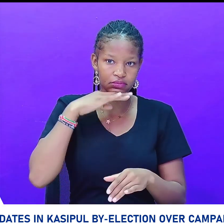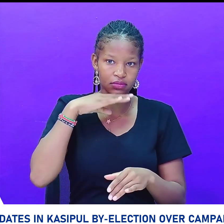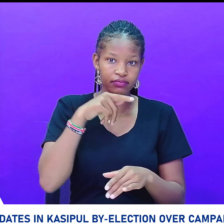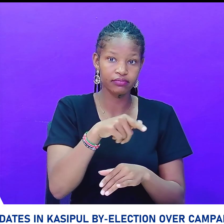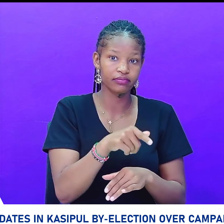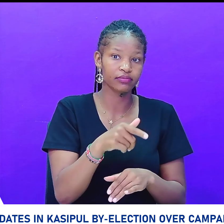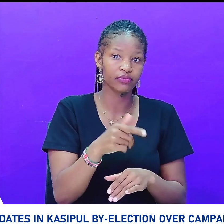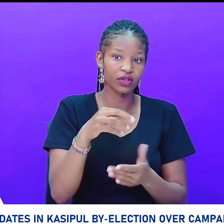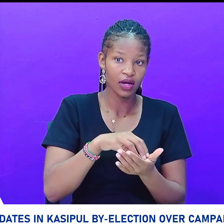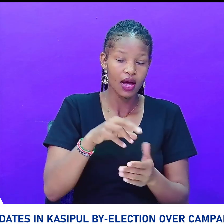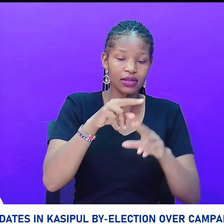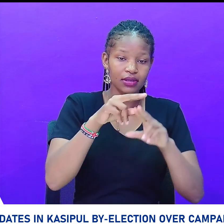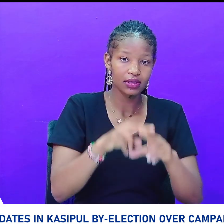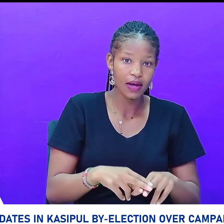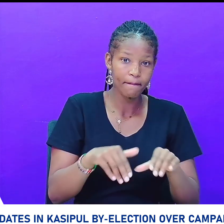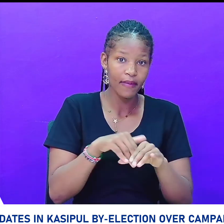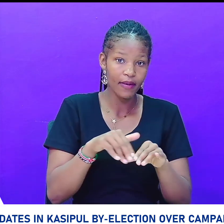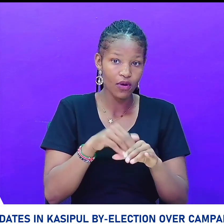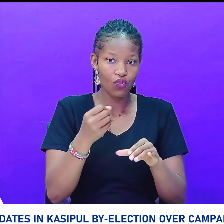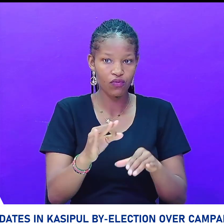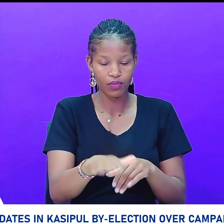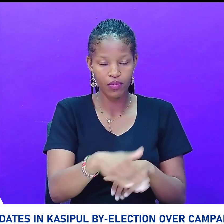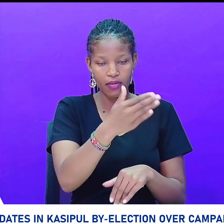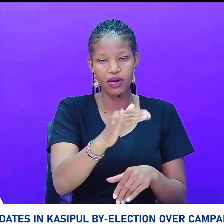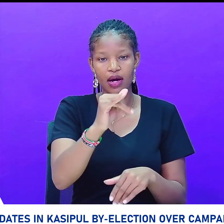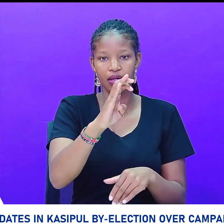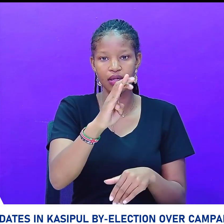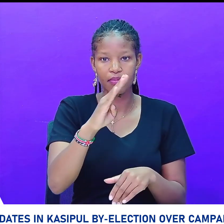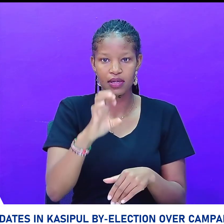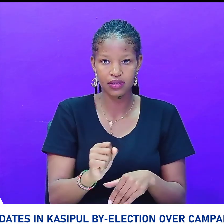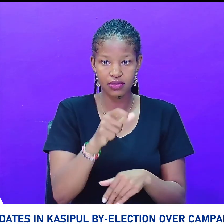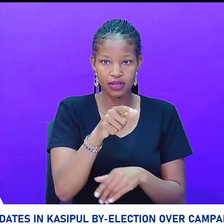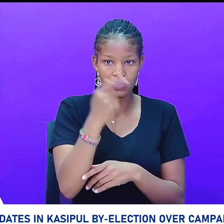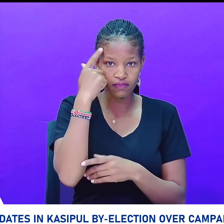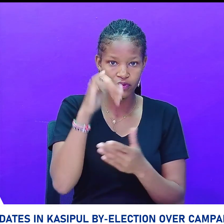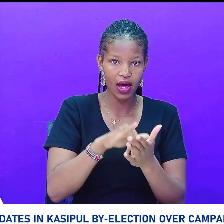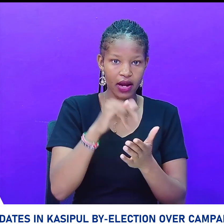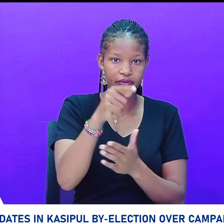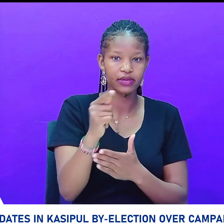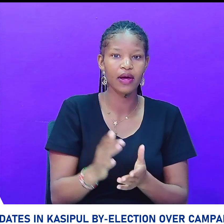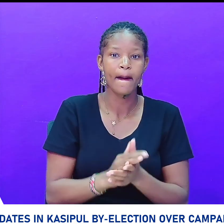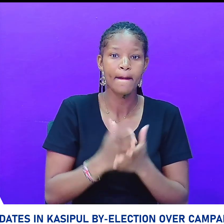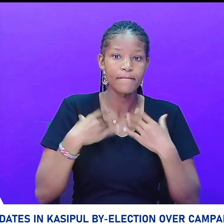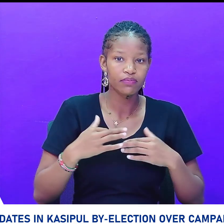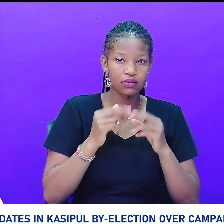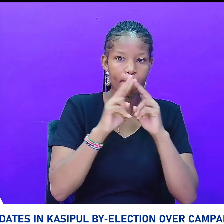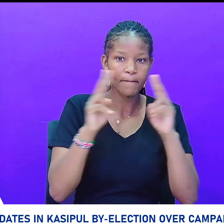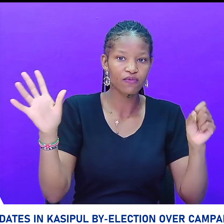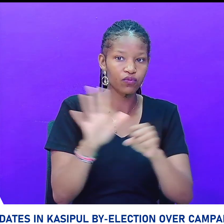necessary following the death of the sitting member of parliament, The IEBC emphasized that